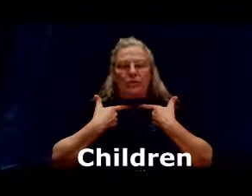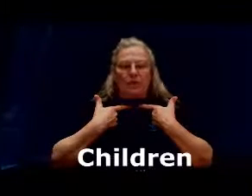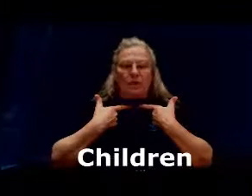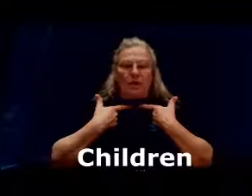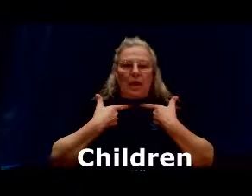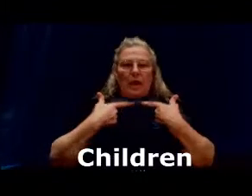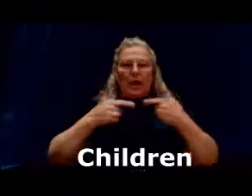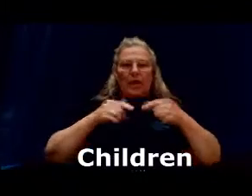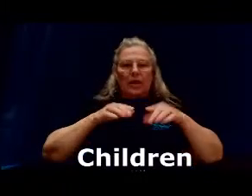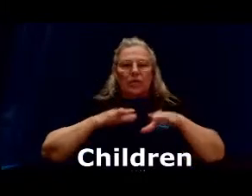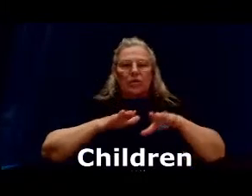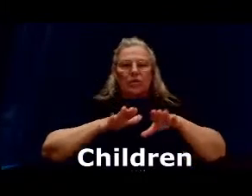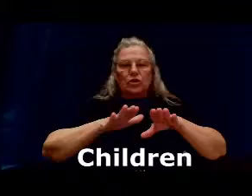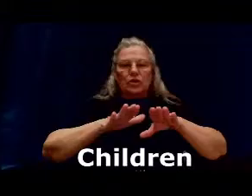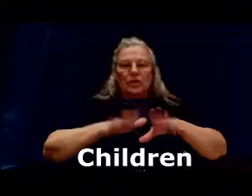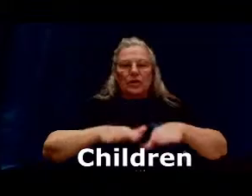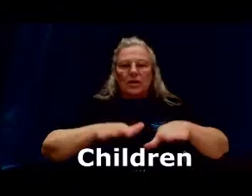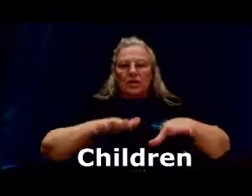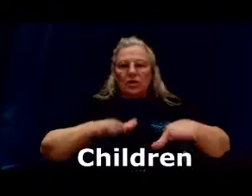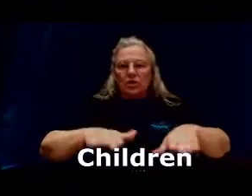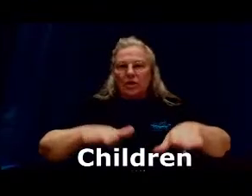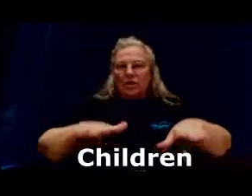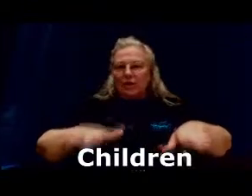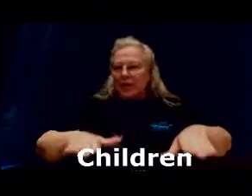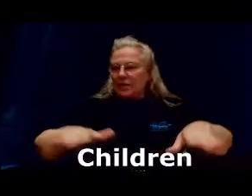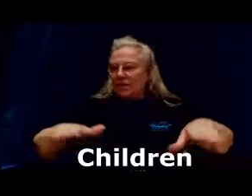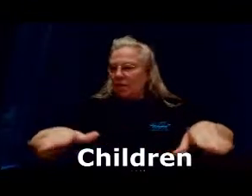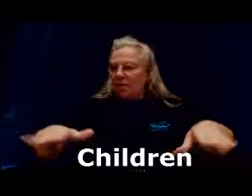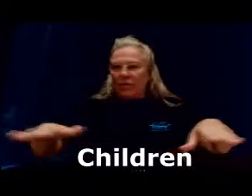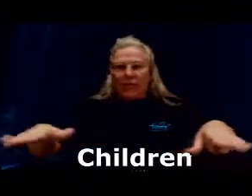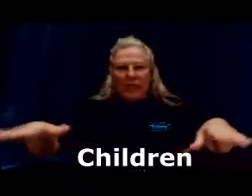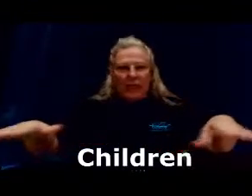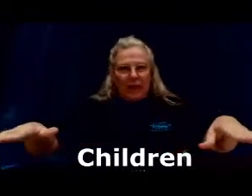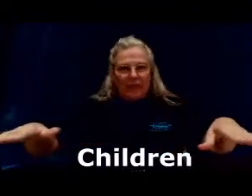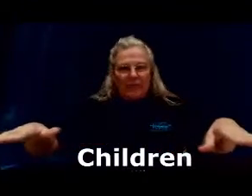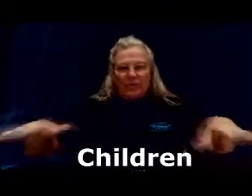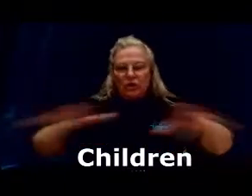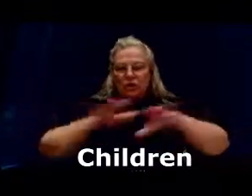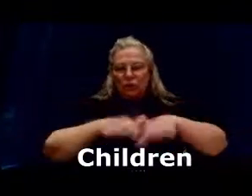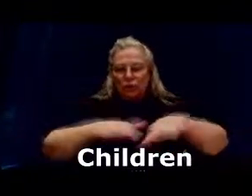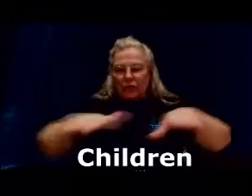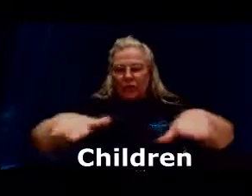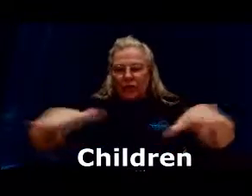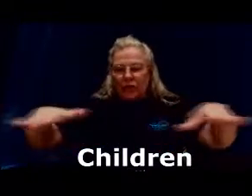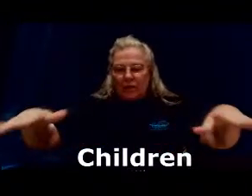Children, and here you're just going to touch the heads like all the heads of the children.